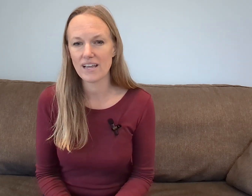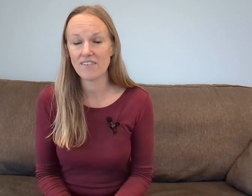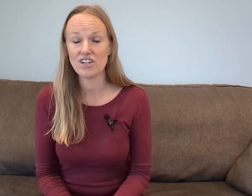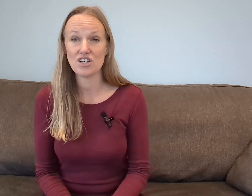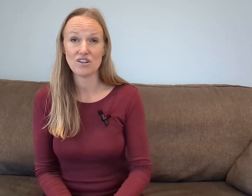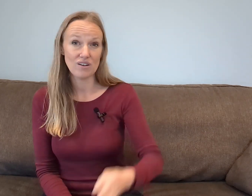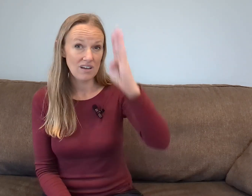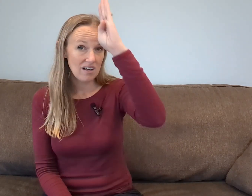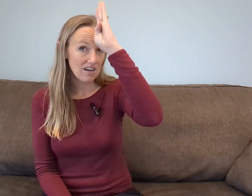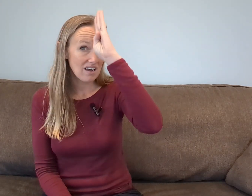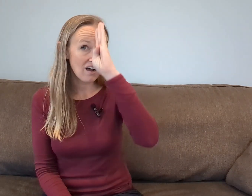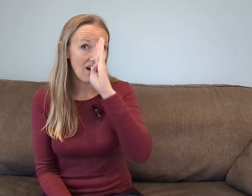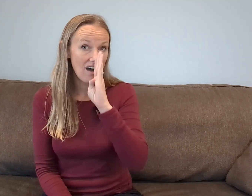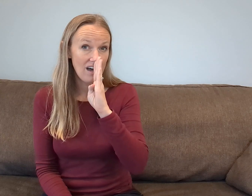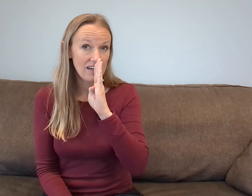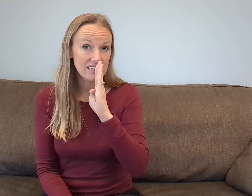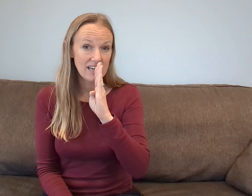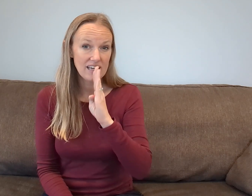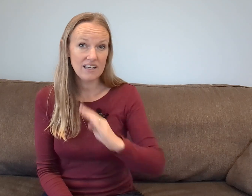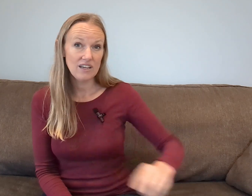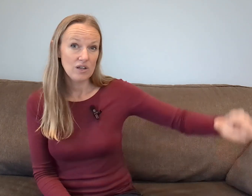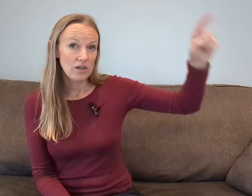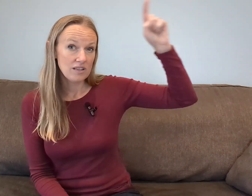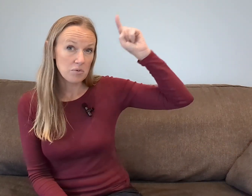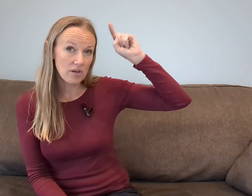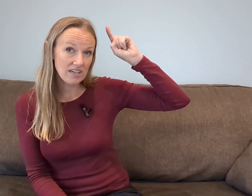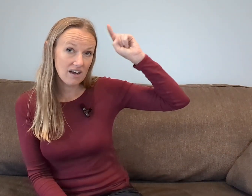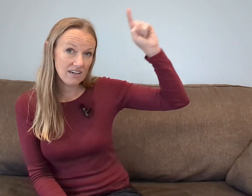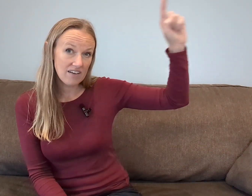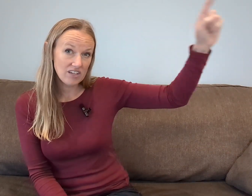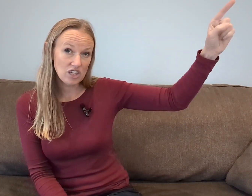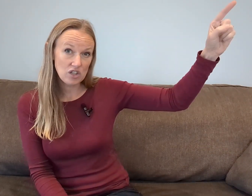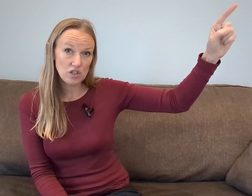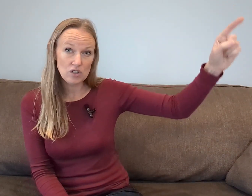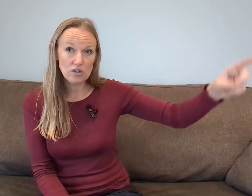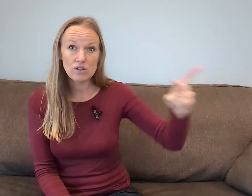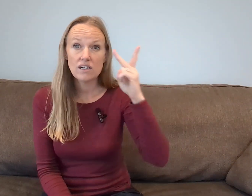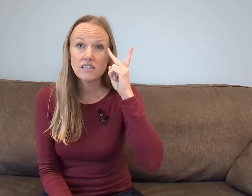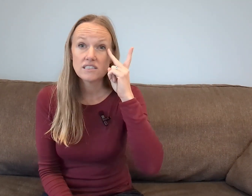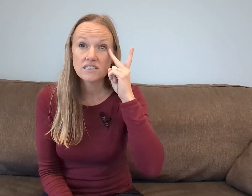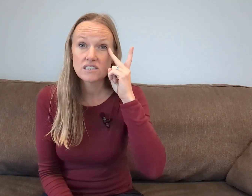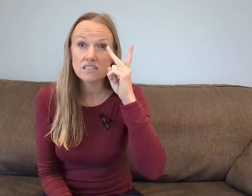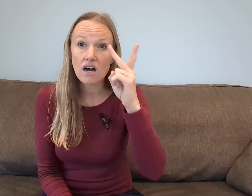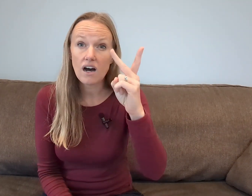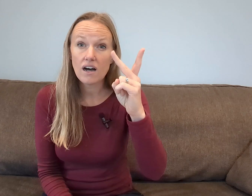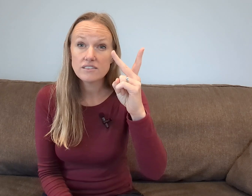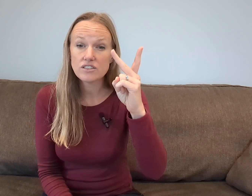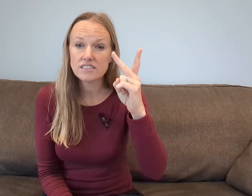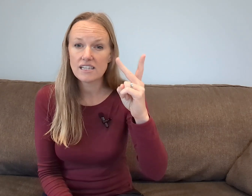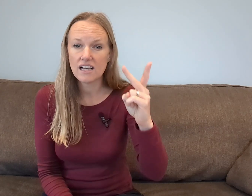ever knew. God, okay? And then pointing to God in heaven, you saw, do your sight